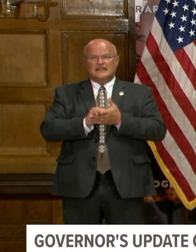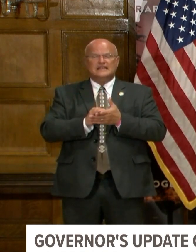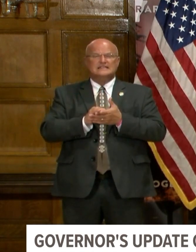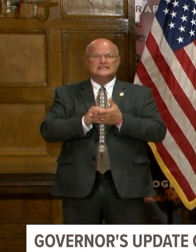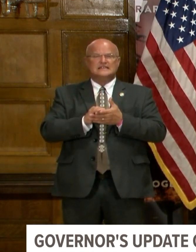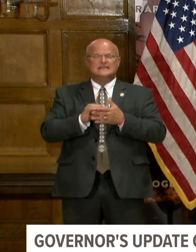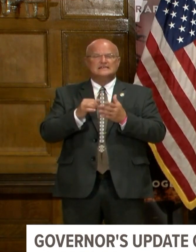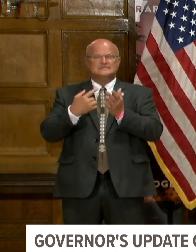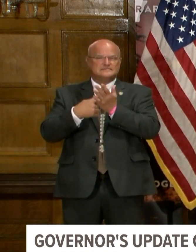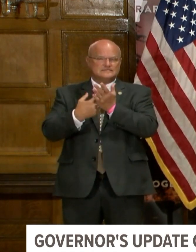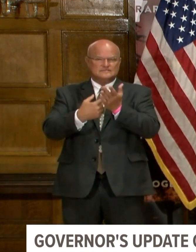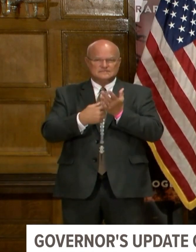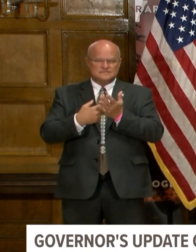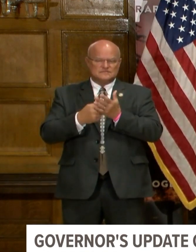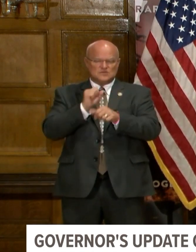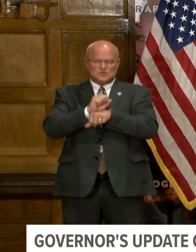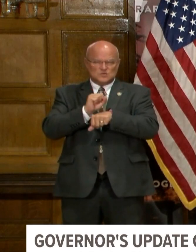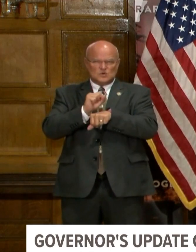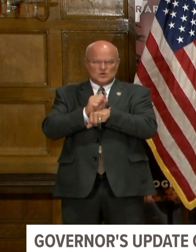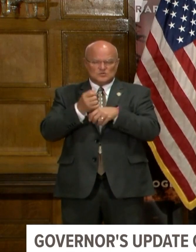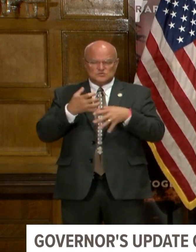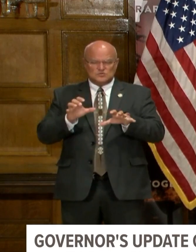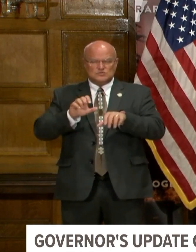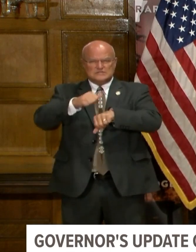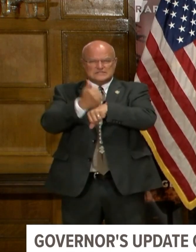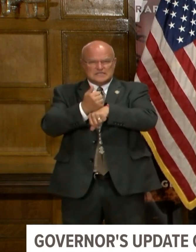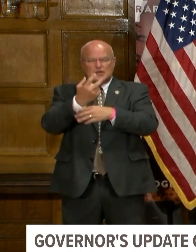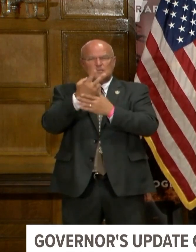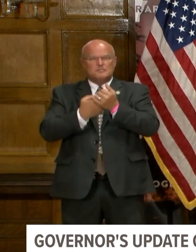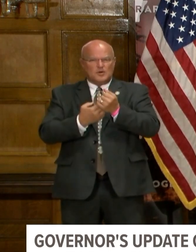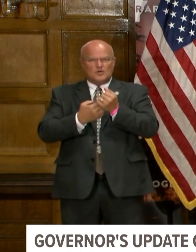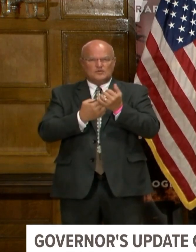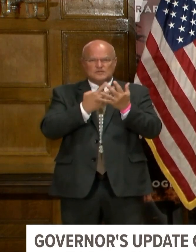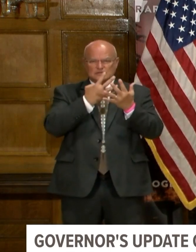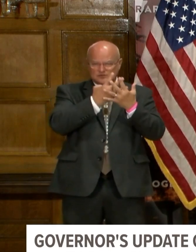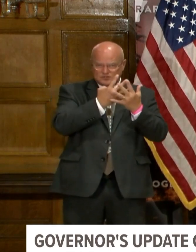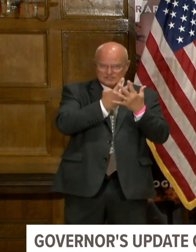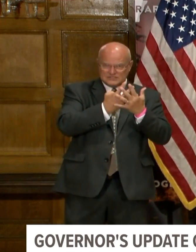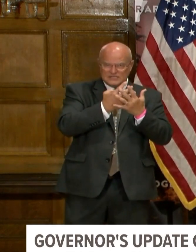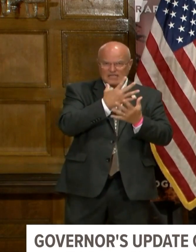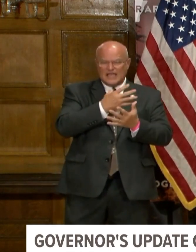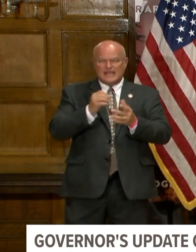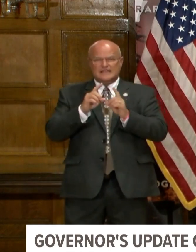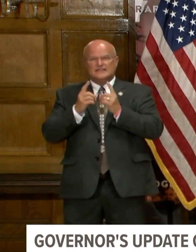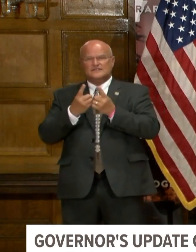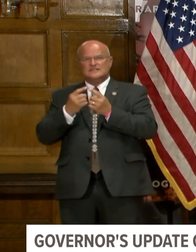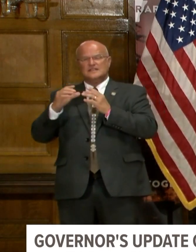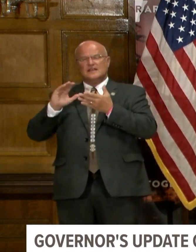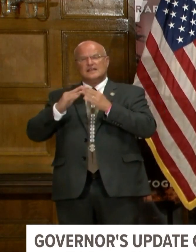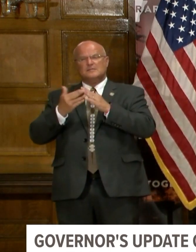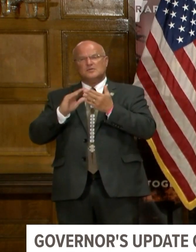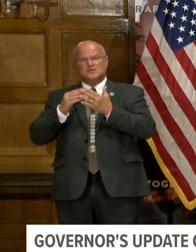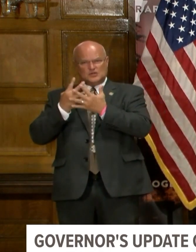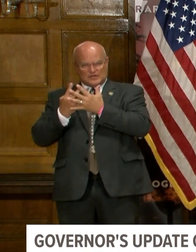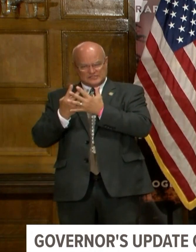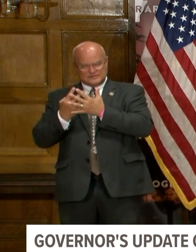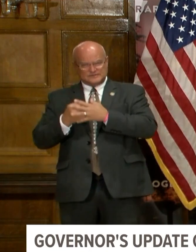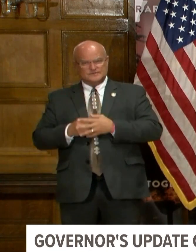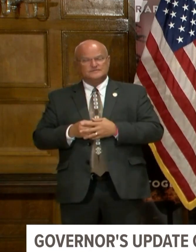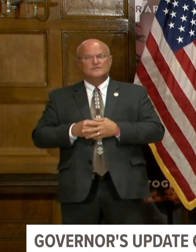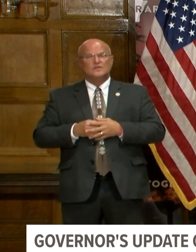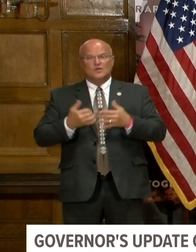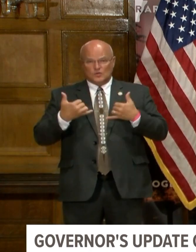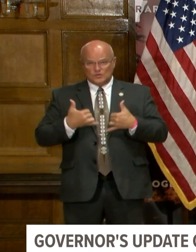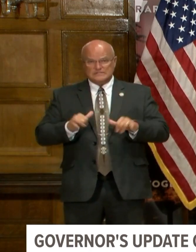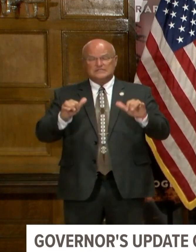the mitigation efforts that we continue to implement within both the Division of Correction and the Division of Community Correction. We